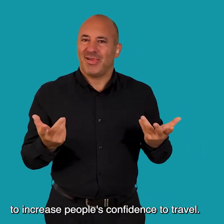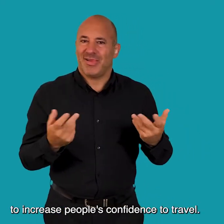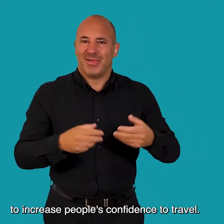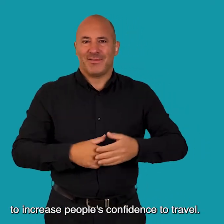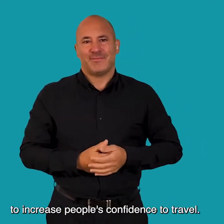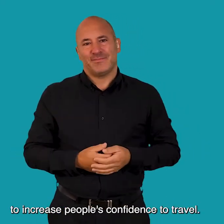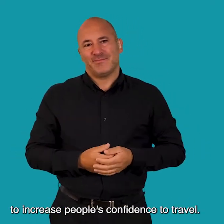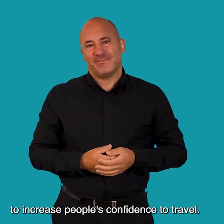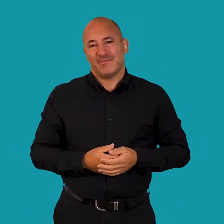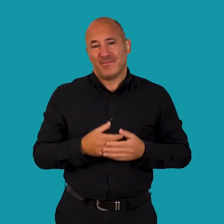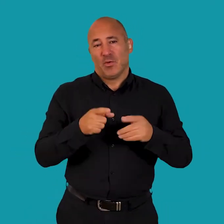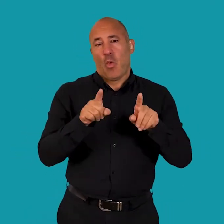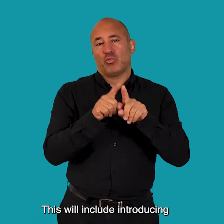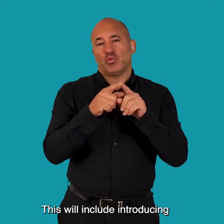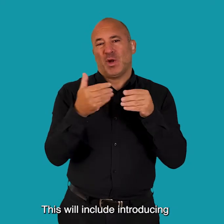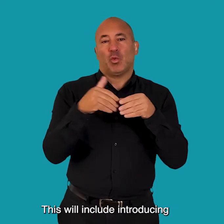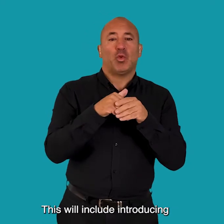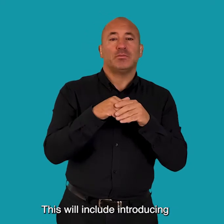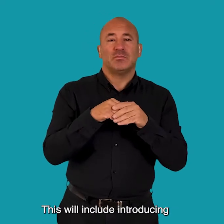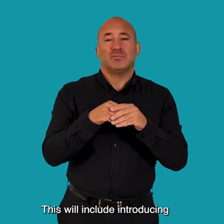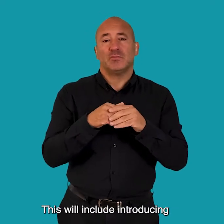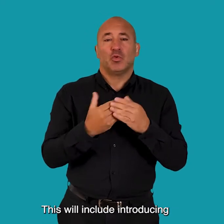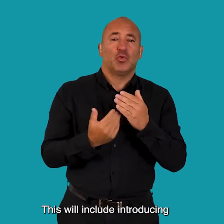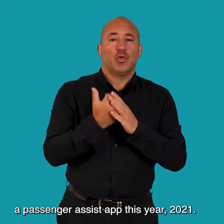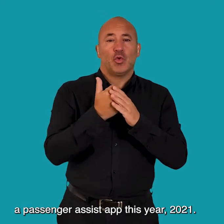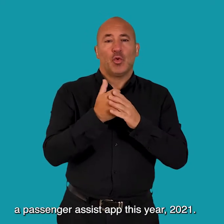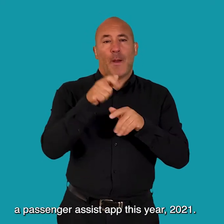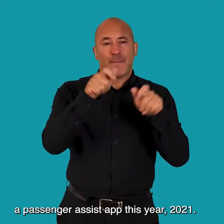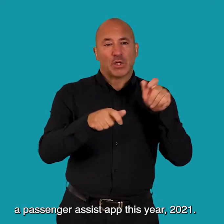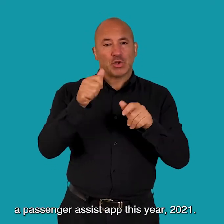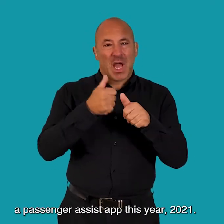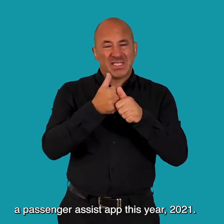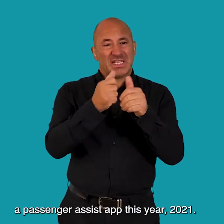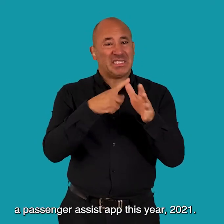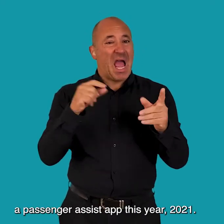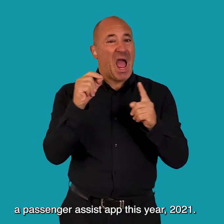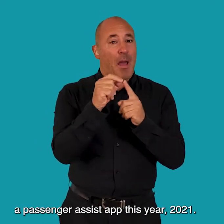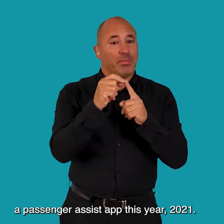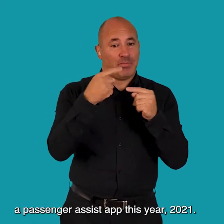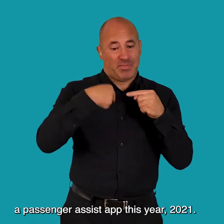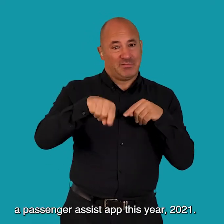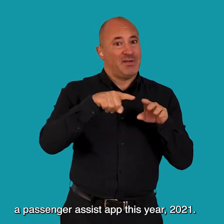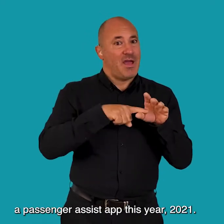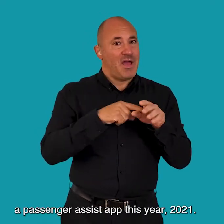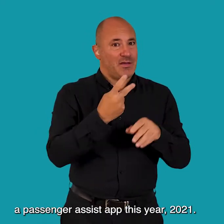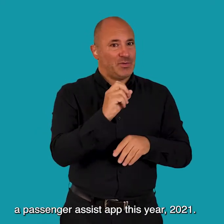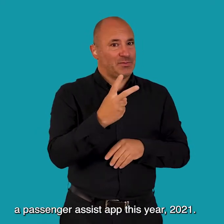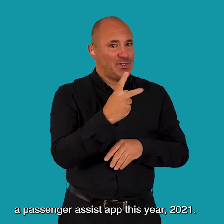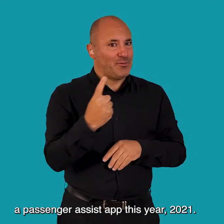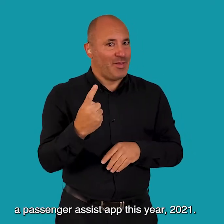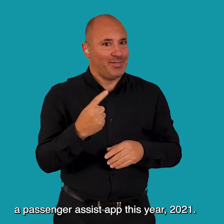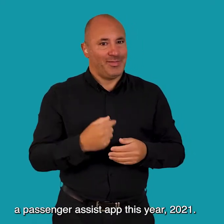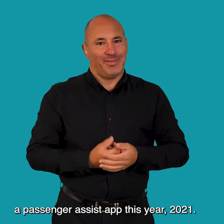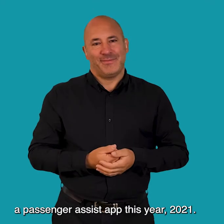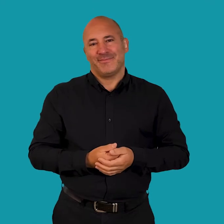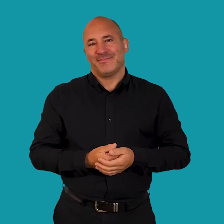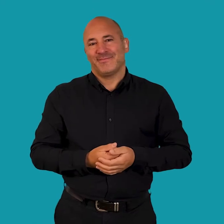to travel. This will include introducing a Passenger Assist app this year, 2021.